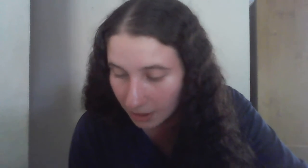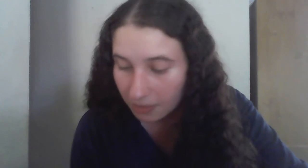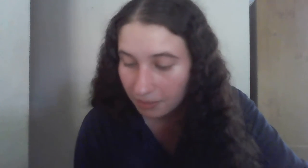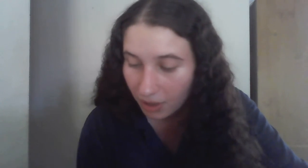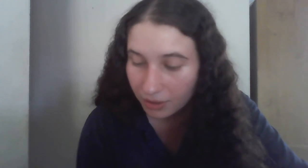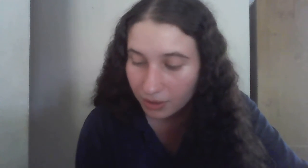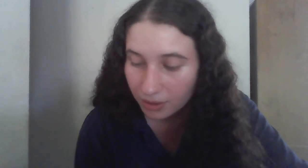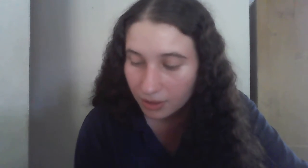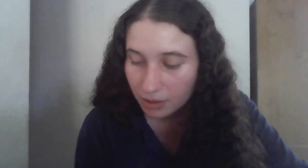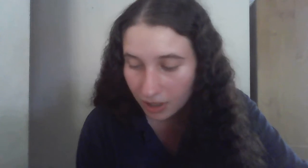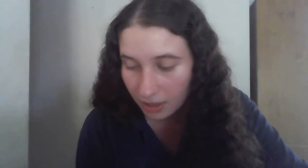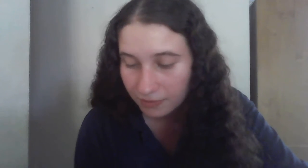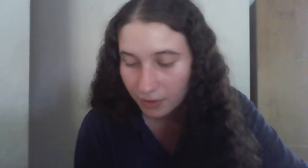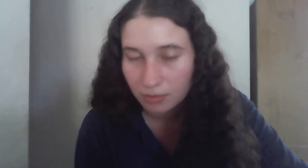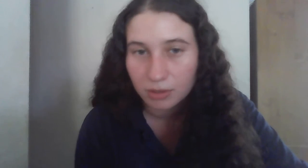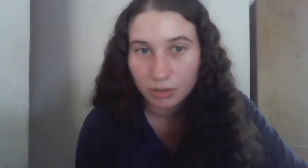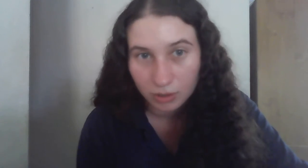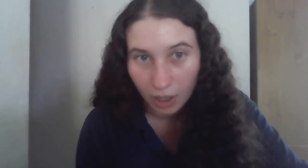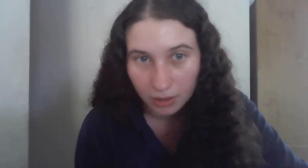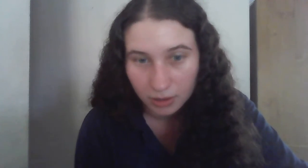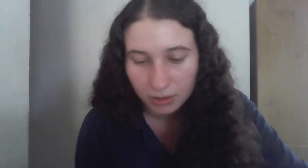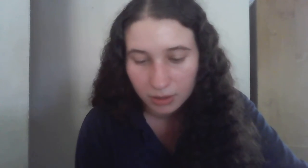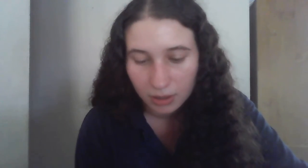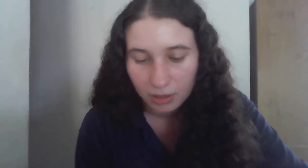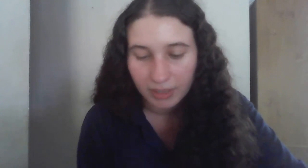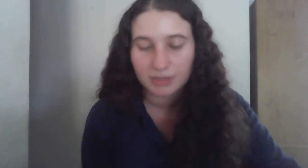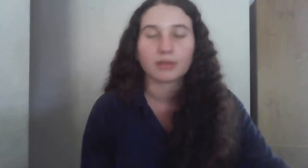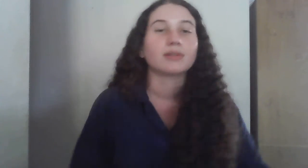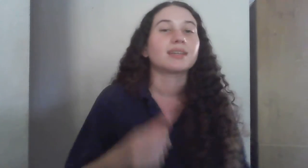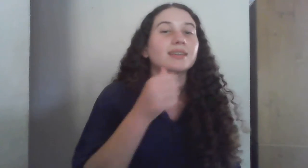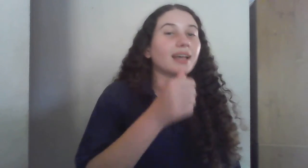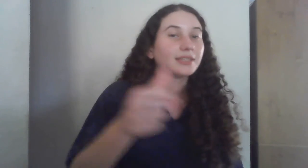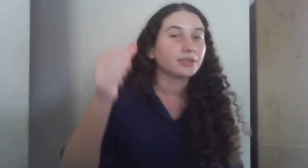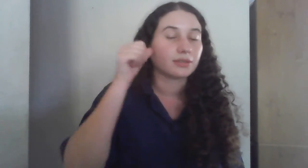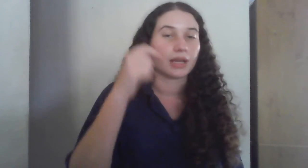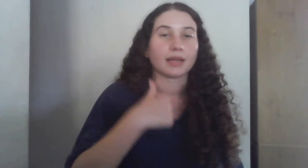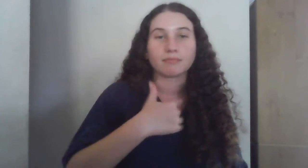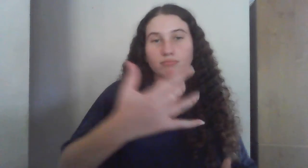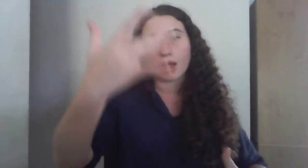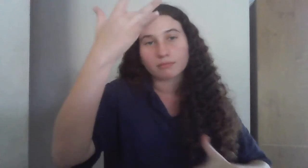My mother telephoned the doctor. Right? So yesterday,